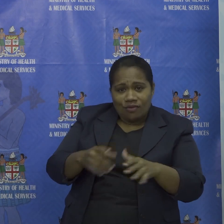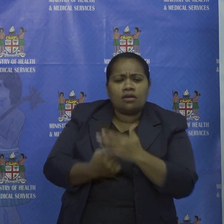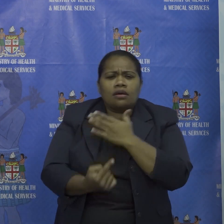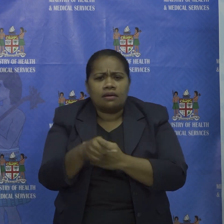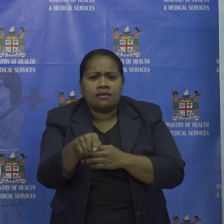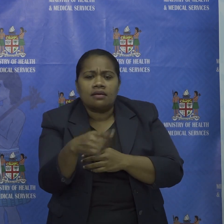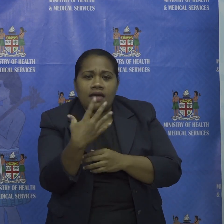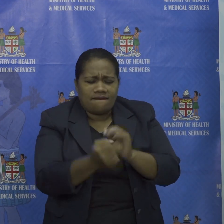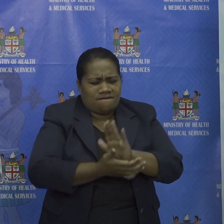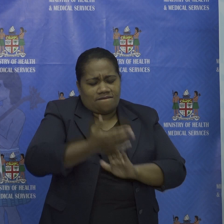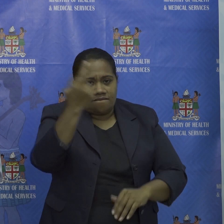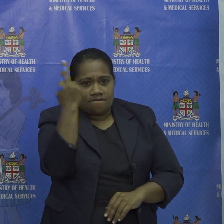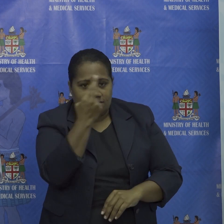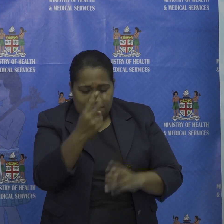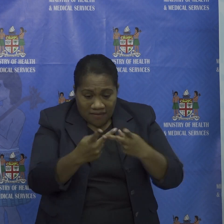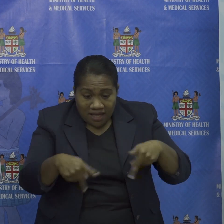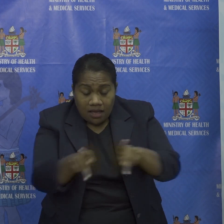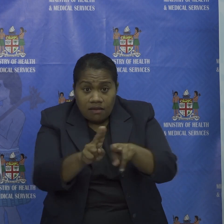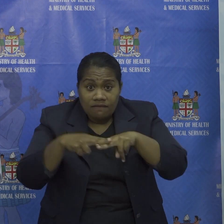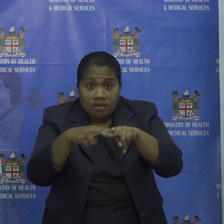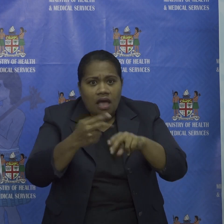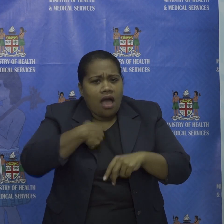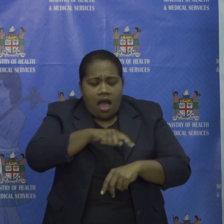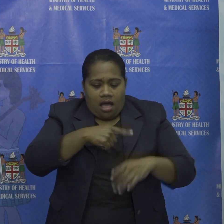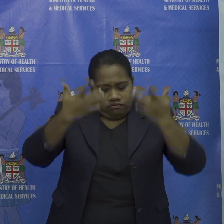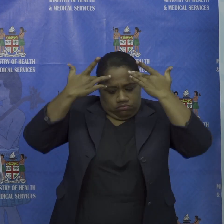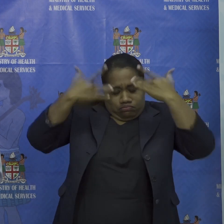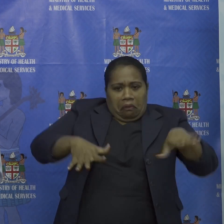high-risk locations in Fiji that we do not know about.